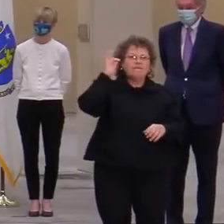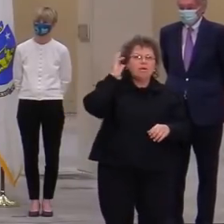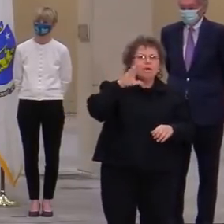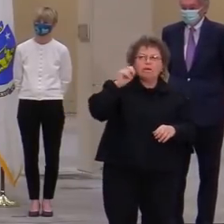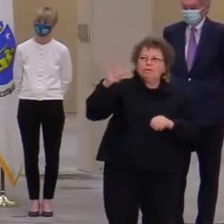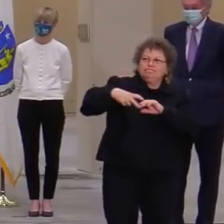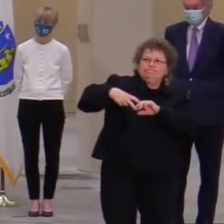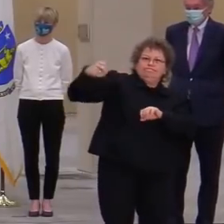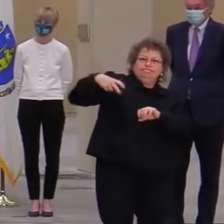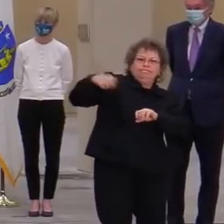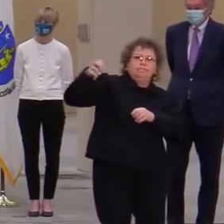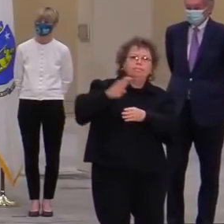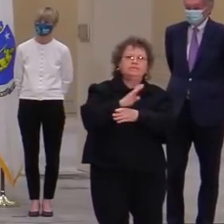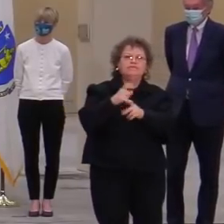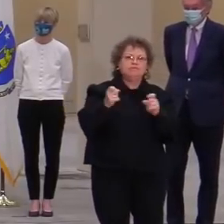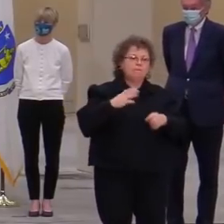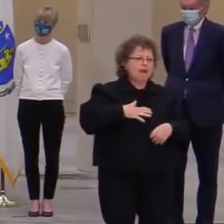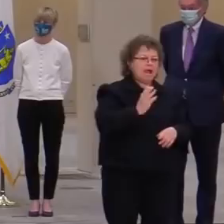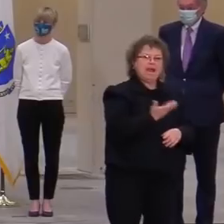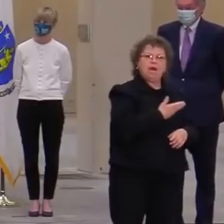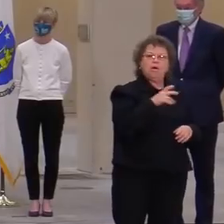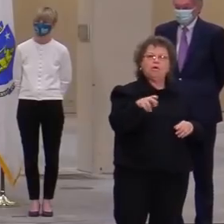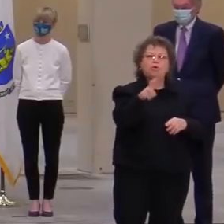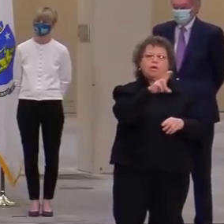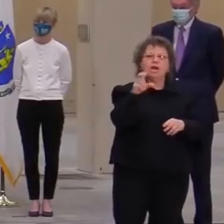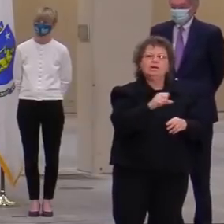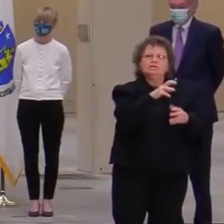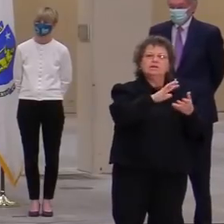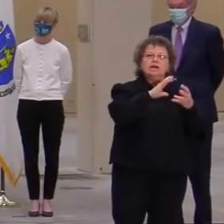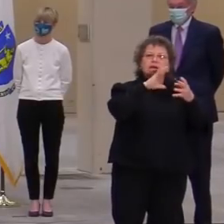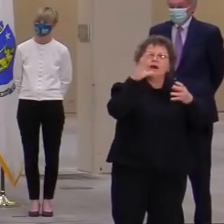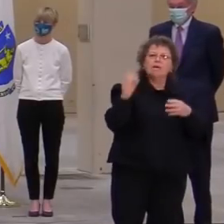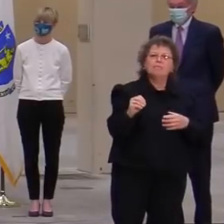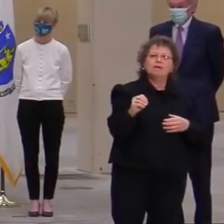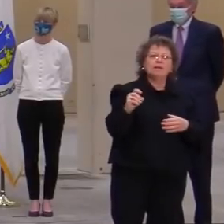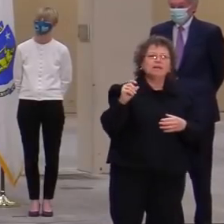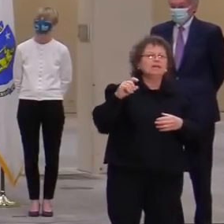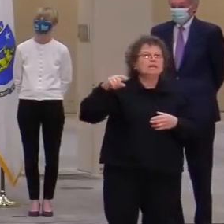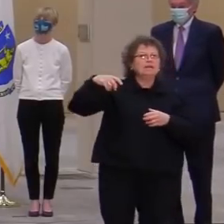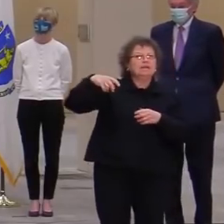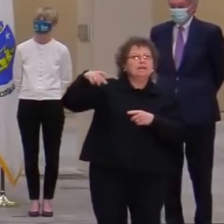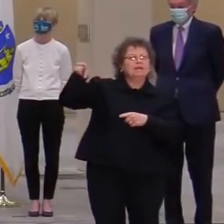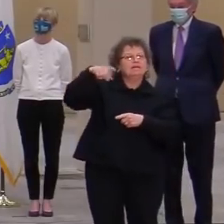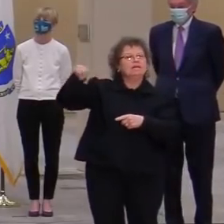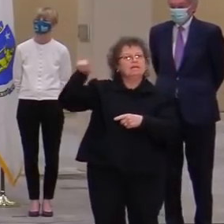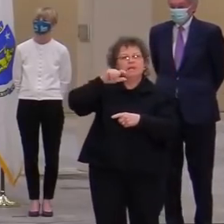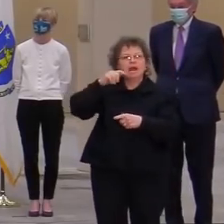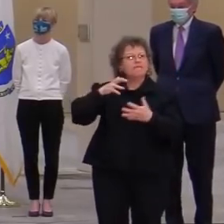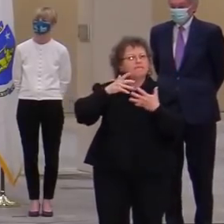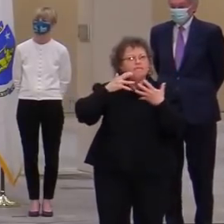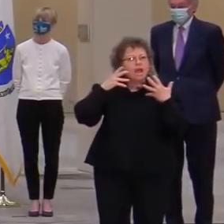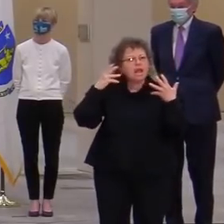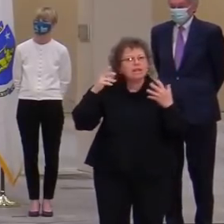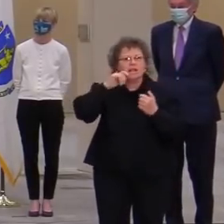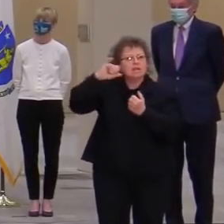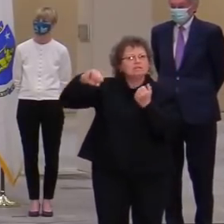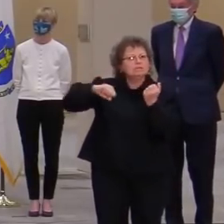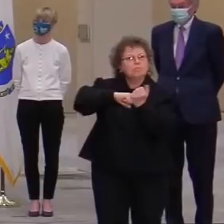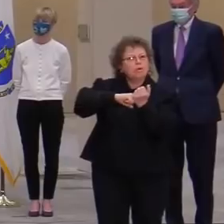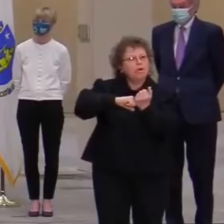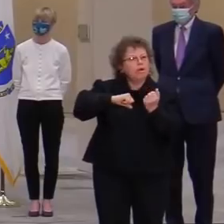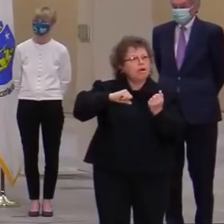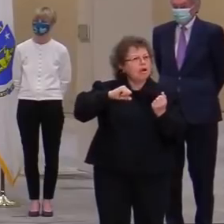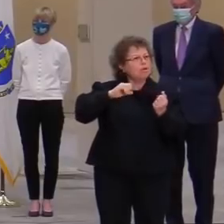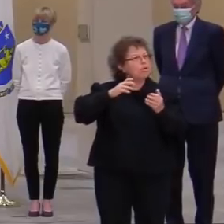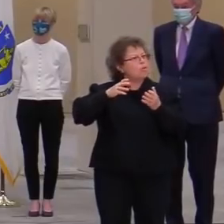companies, and who are not acting in a friendly and supportive way of our future or